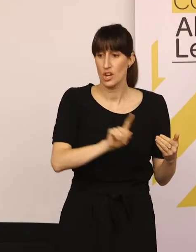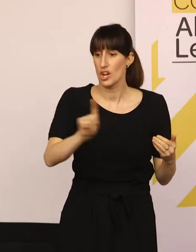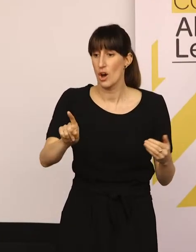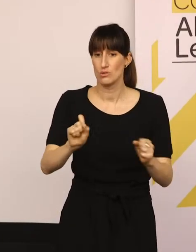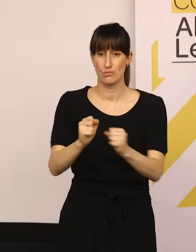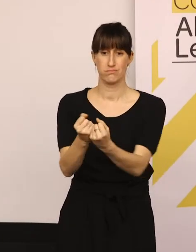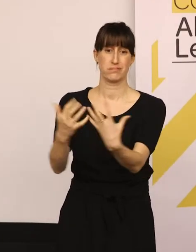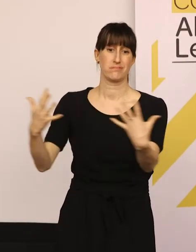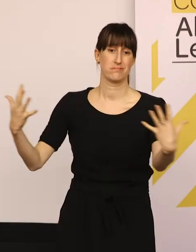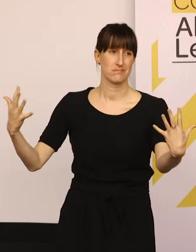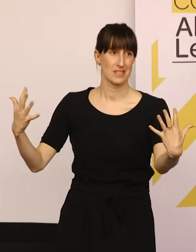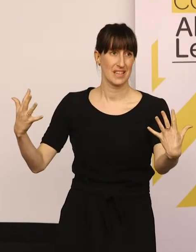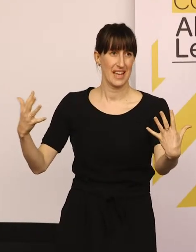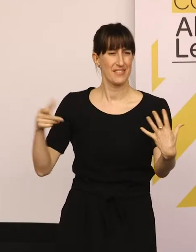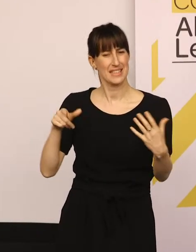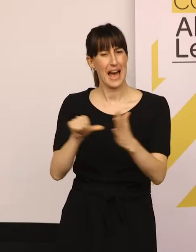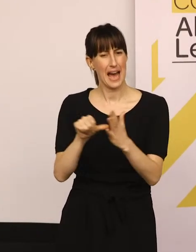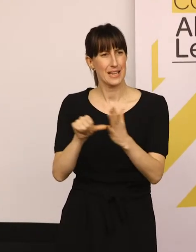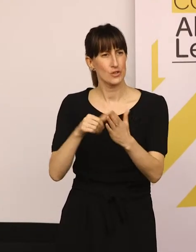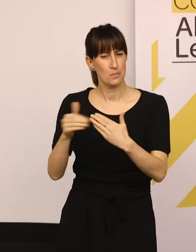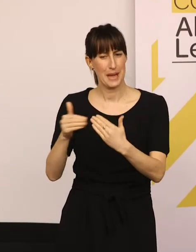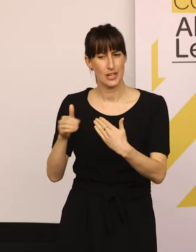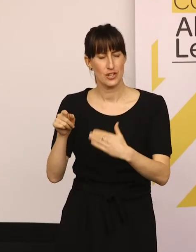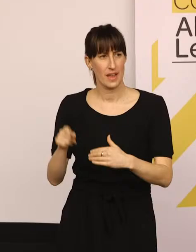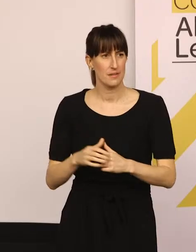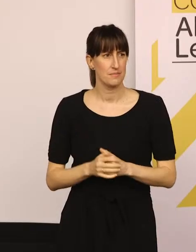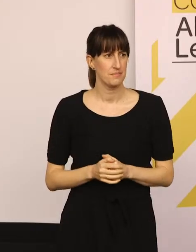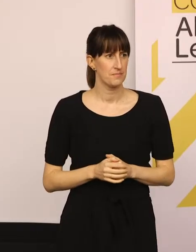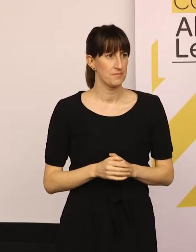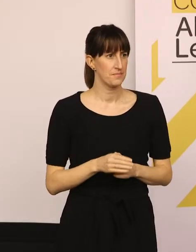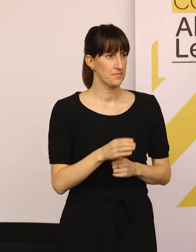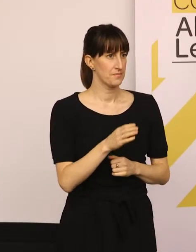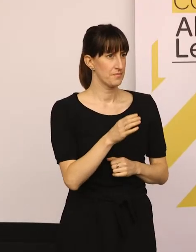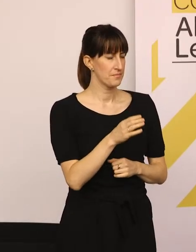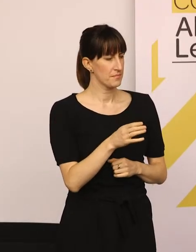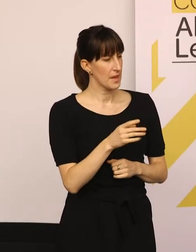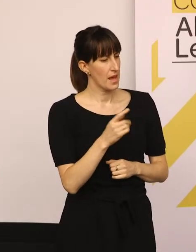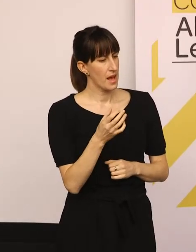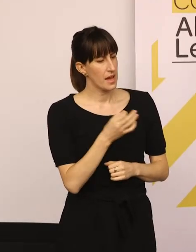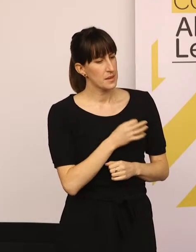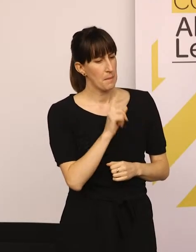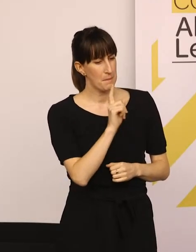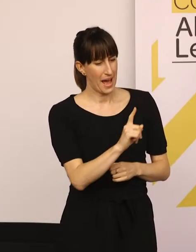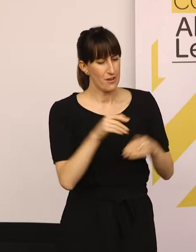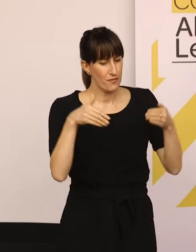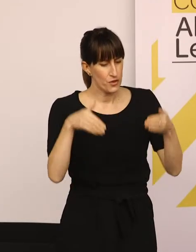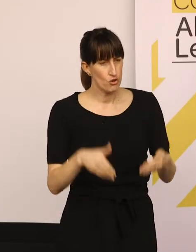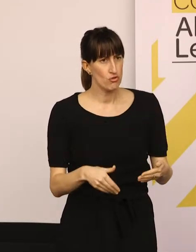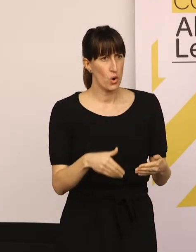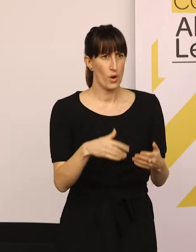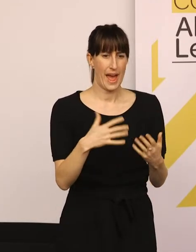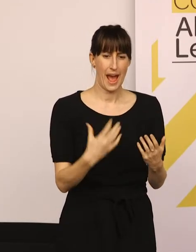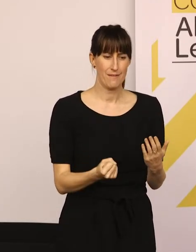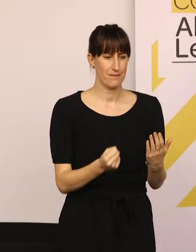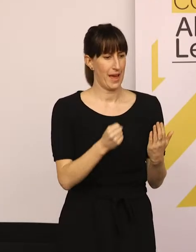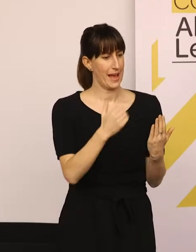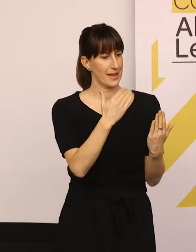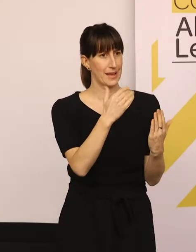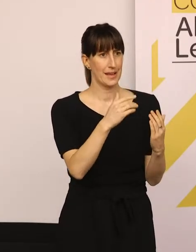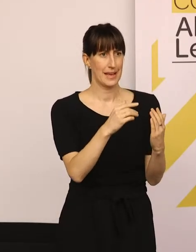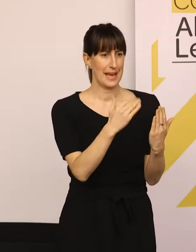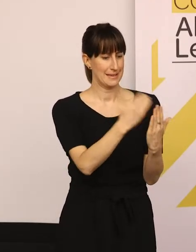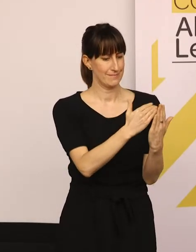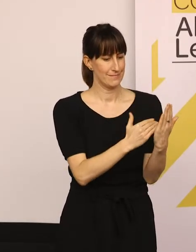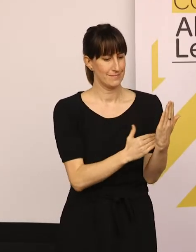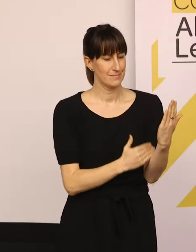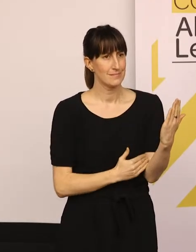those physical distancing requirements. But one can imagine a funeral has a contact trace that you fill in the register, right? But what other events